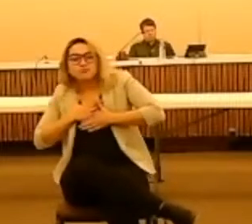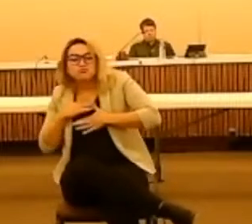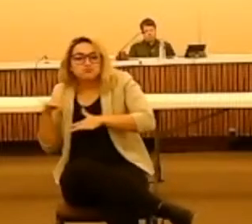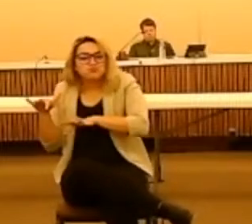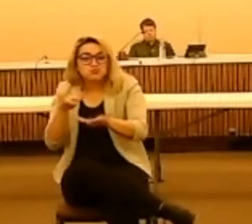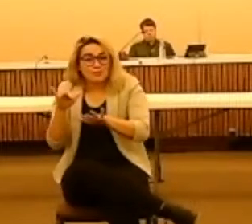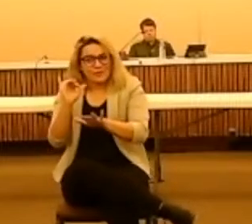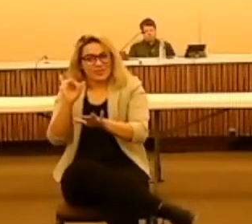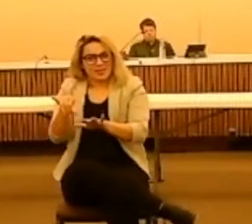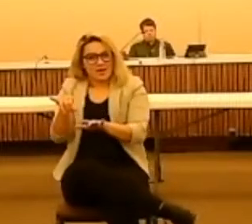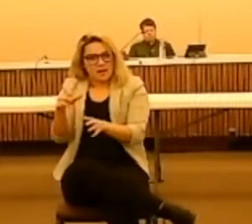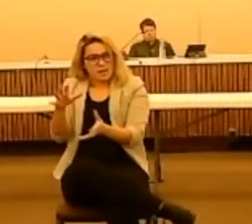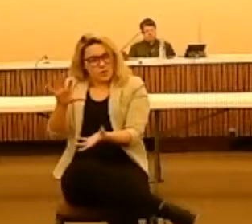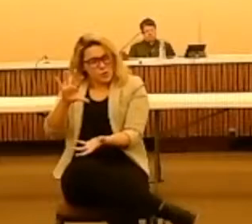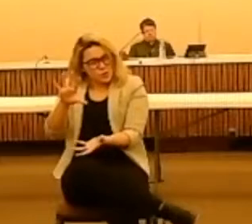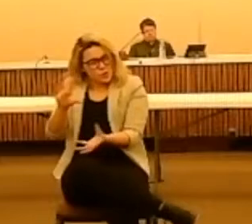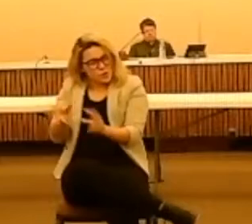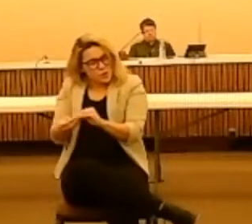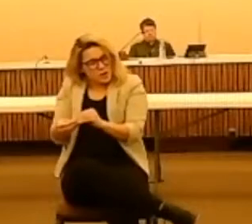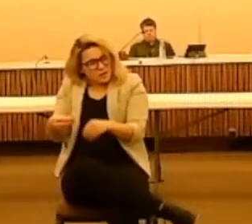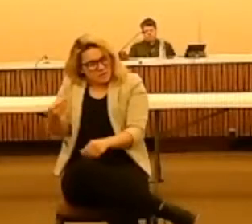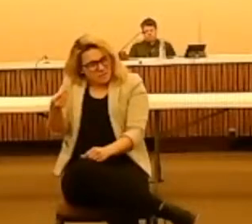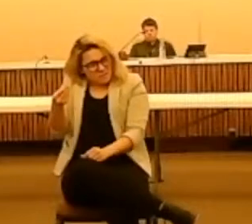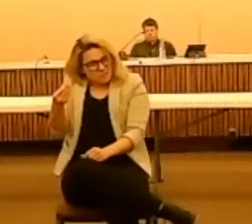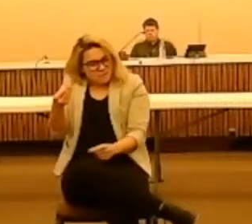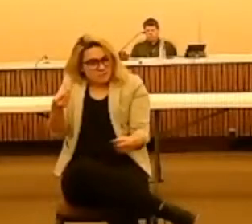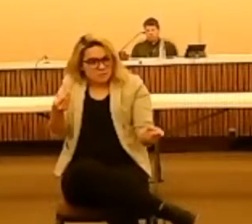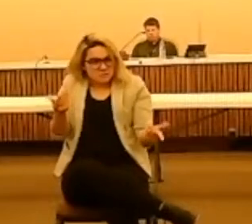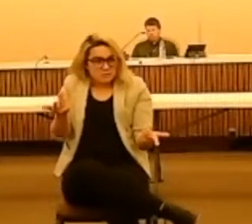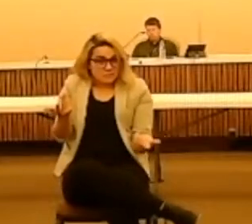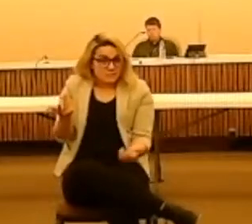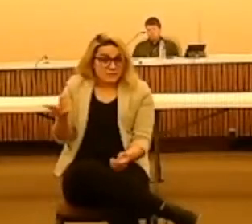thanks. Appreciate that answer, and thanks for taking care of those things for us.